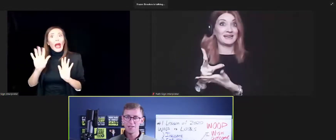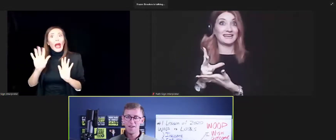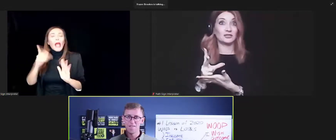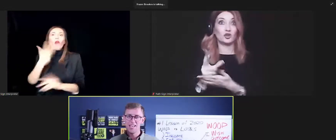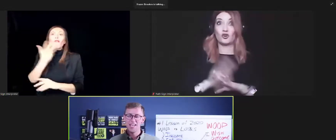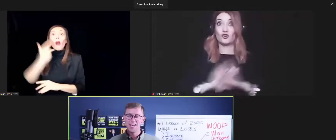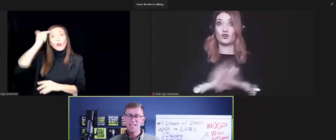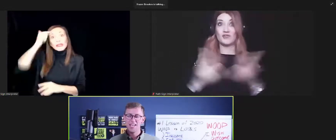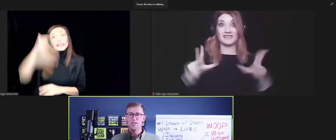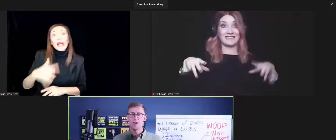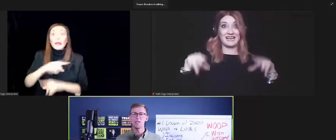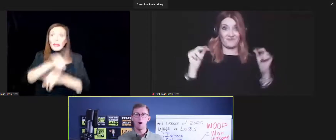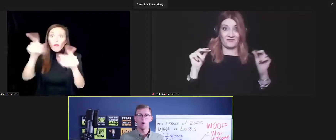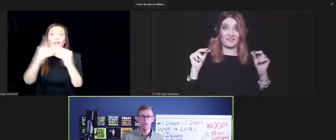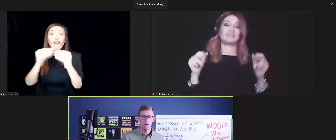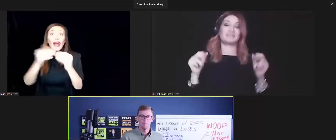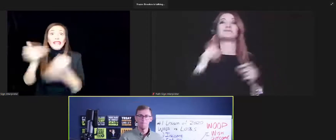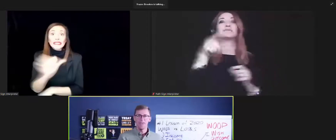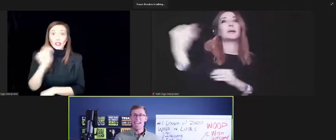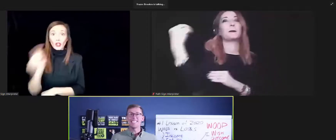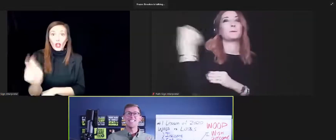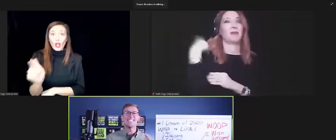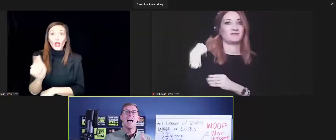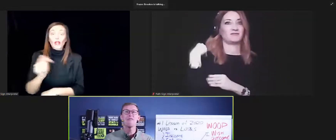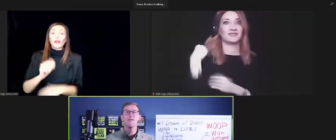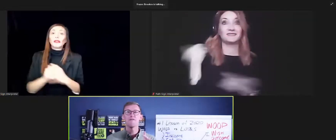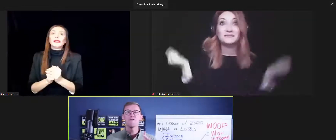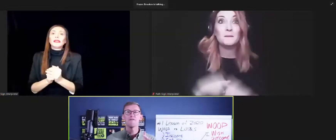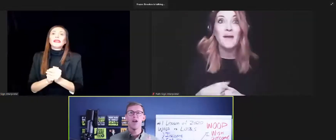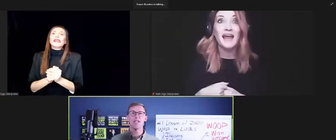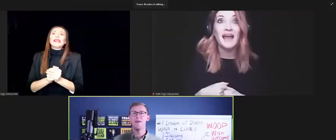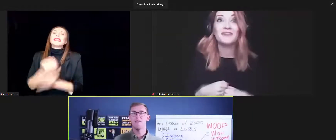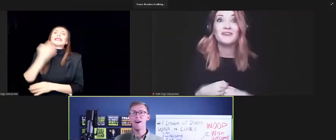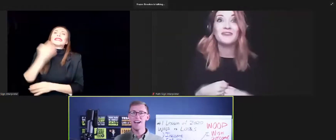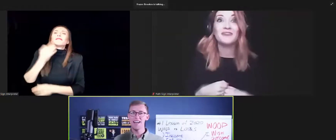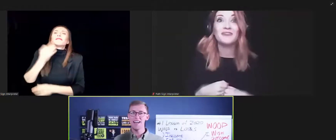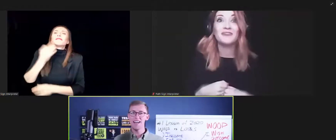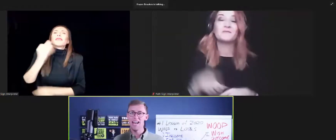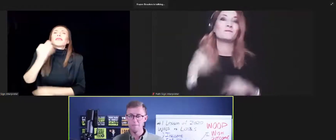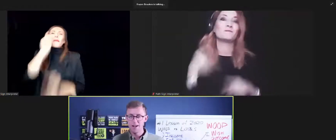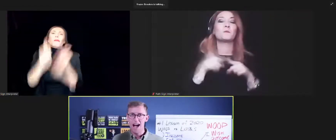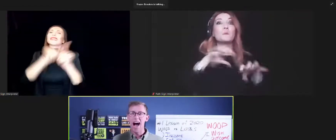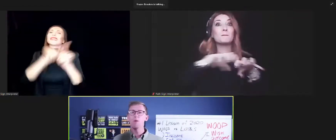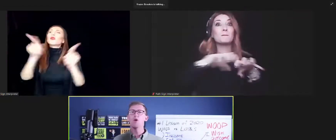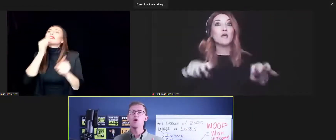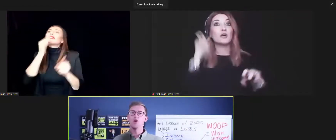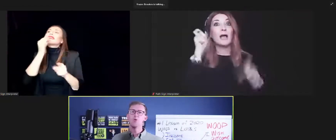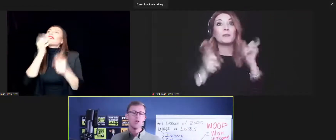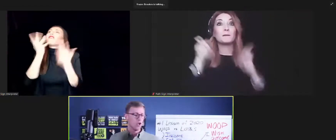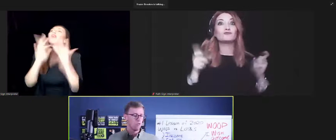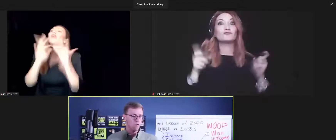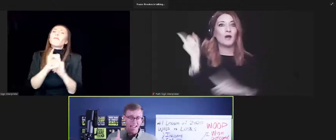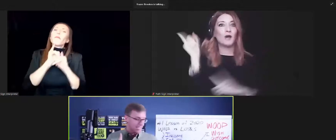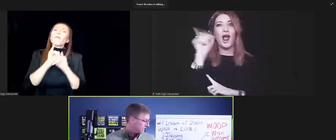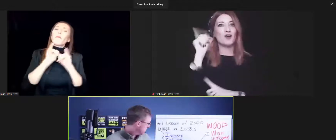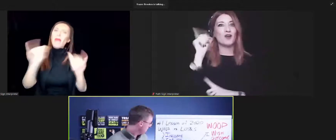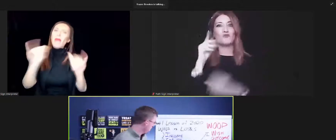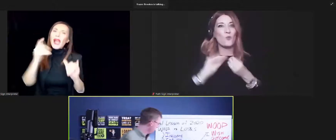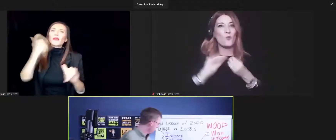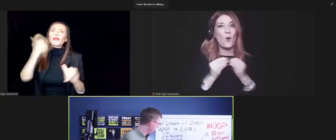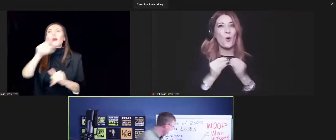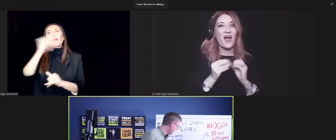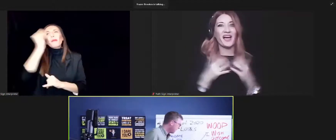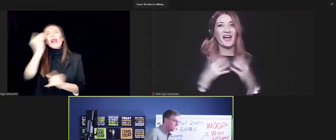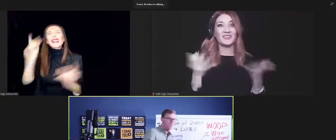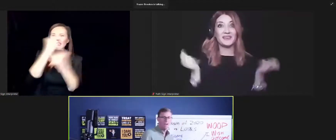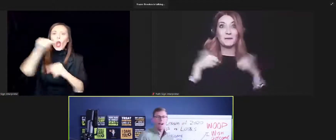is. So here's what I want you to do. It's the 10th of January right now. I want you to write